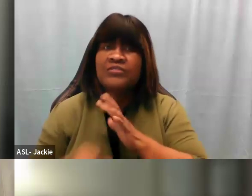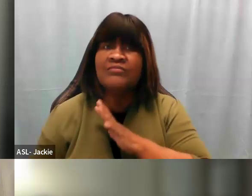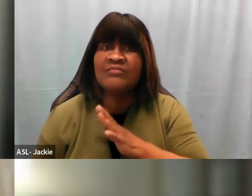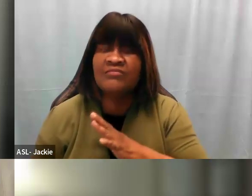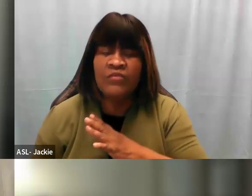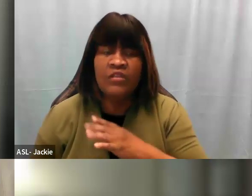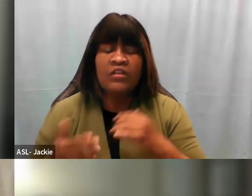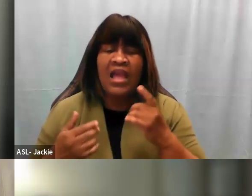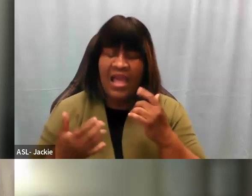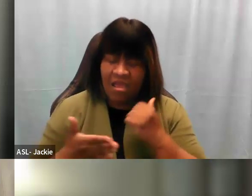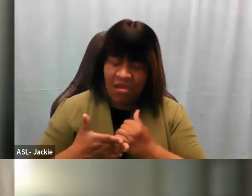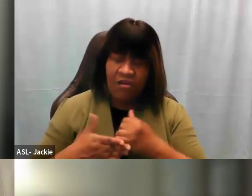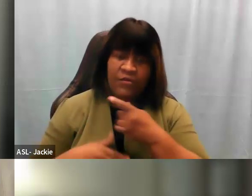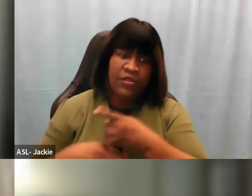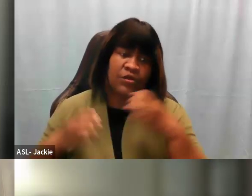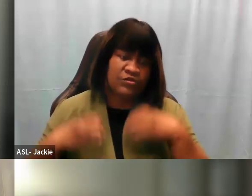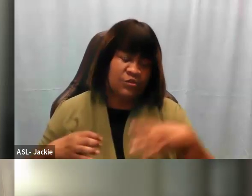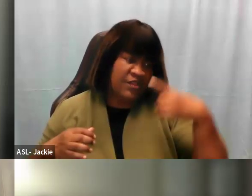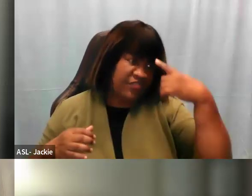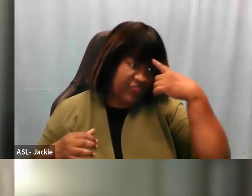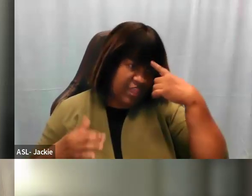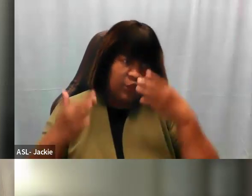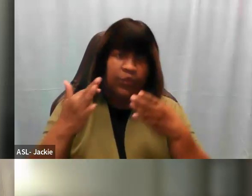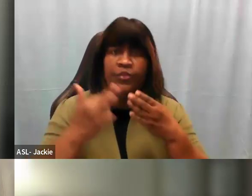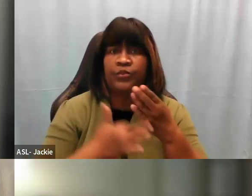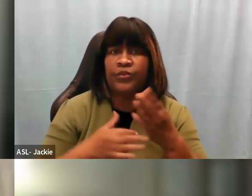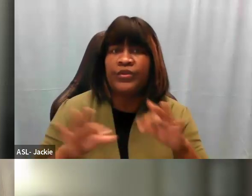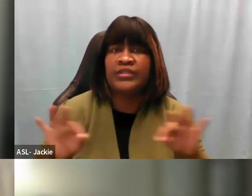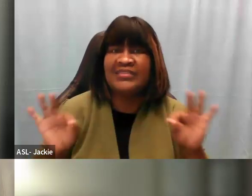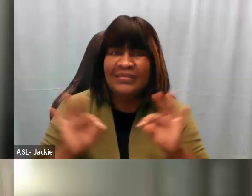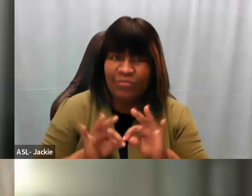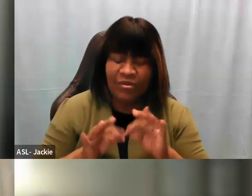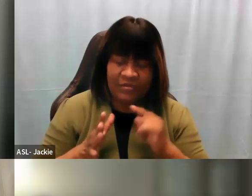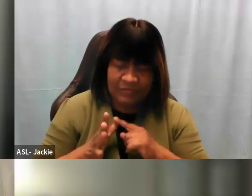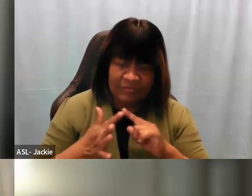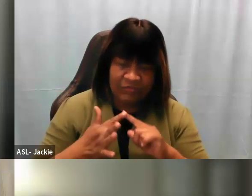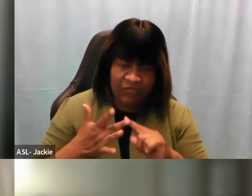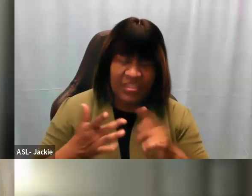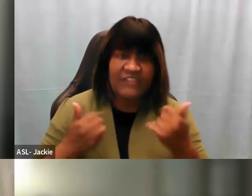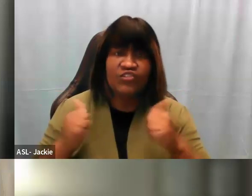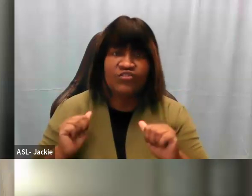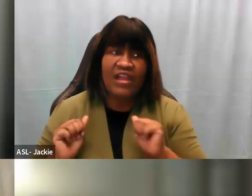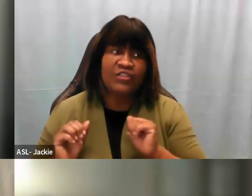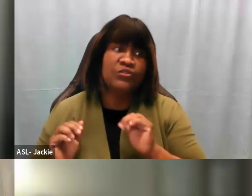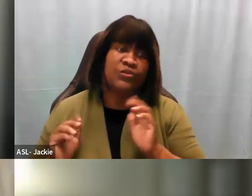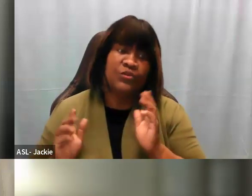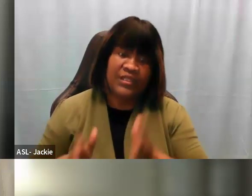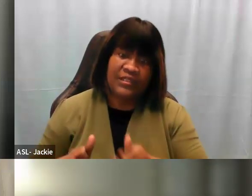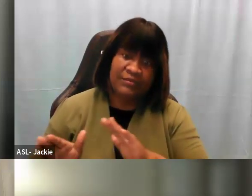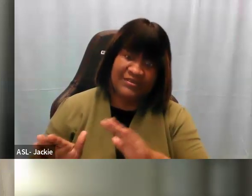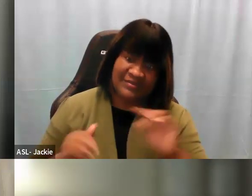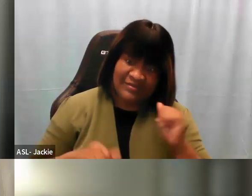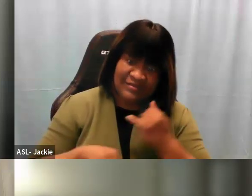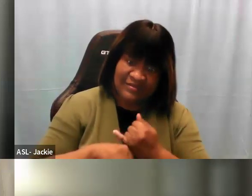a consumer think through this, I think is very important if you're trying to get them out. But at the end of the day, it's their